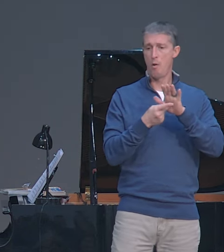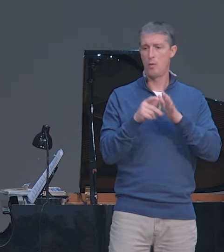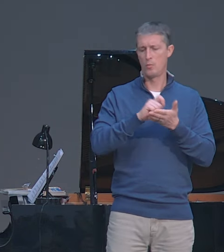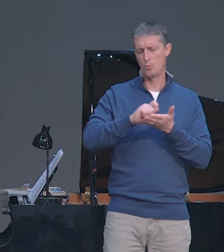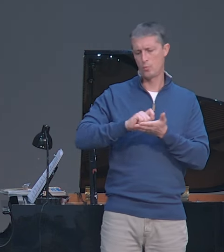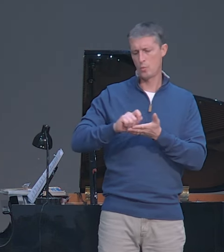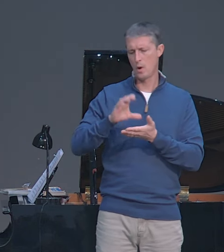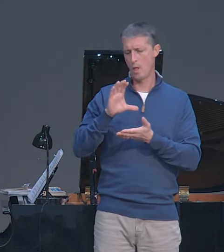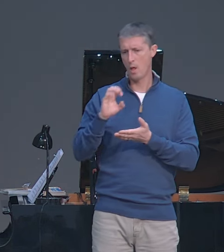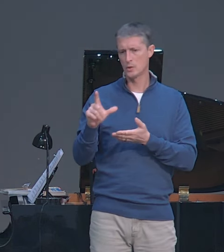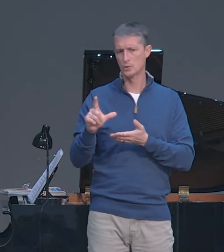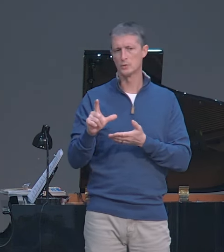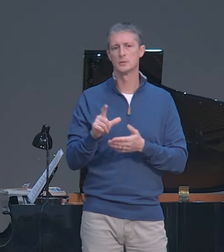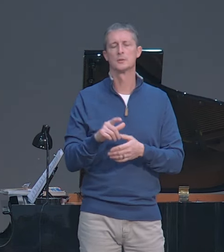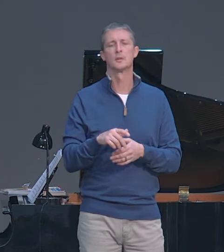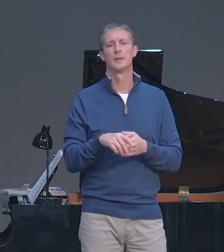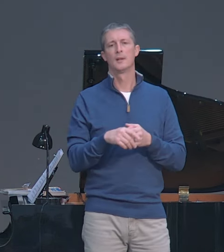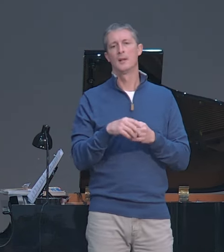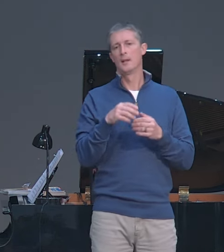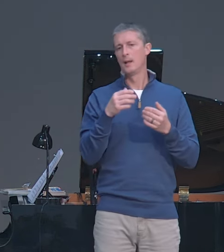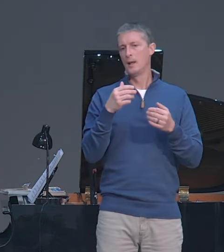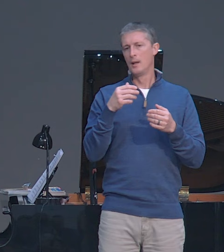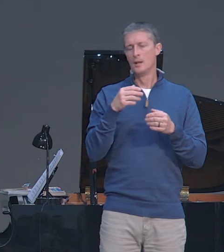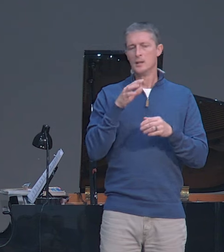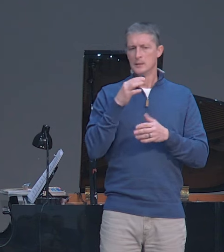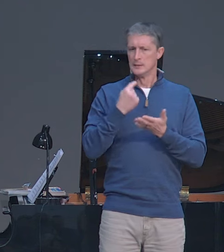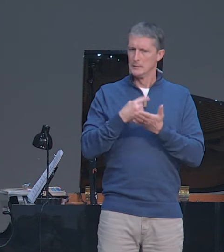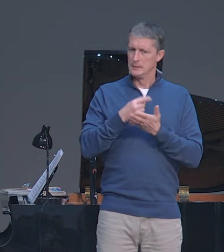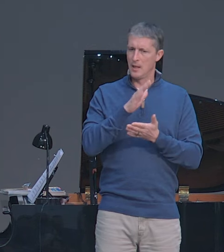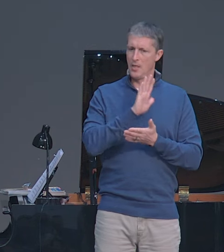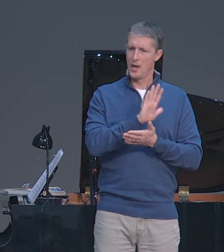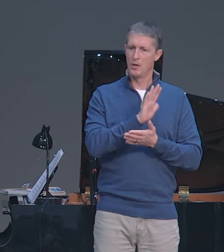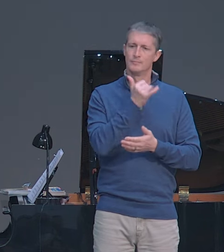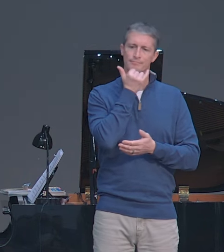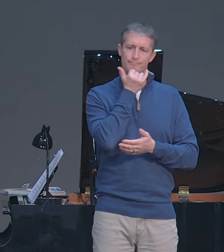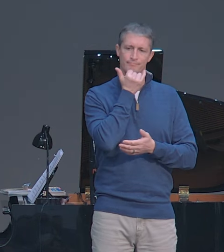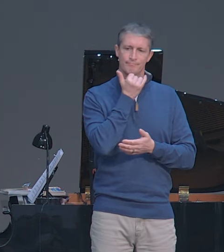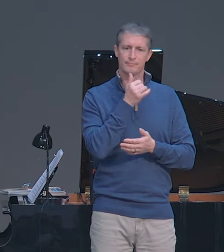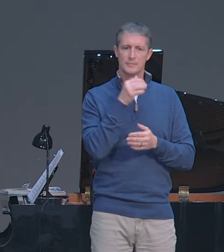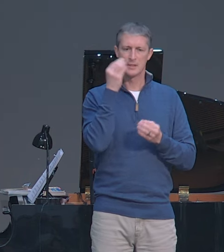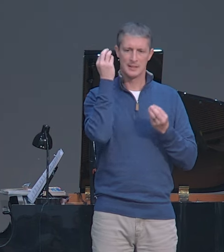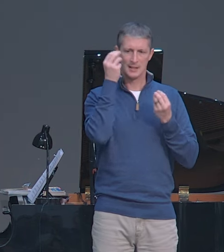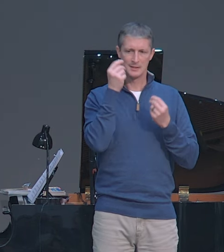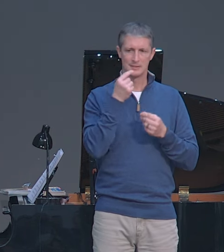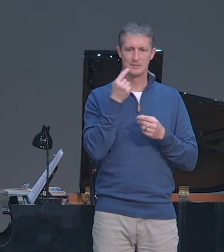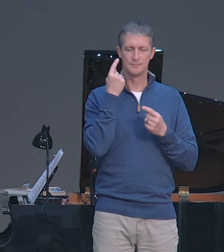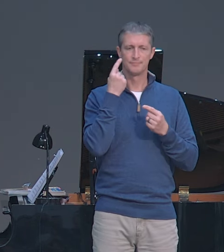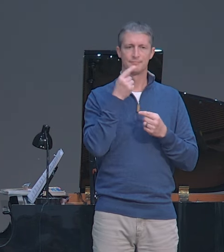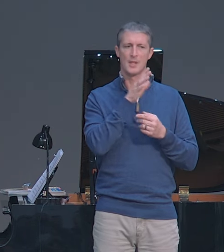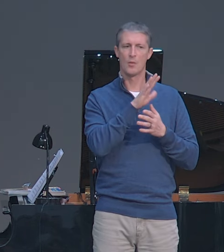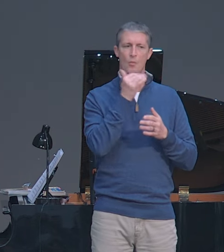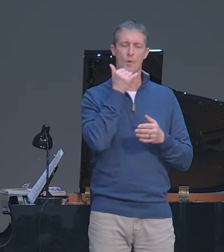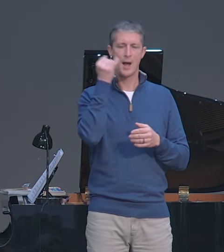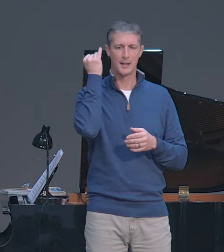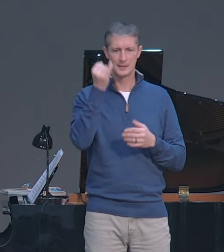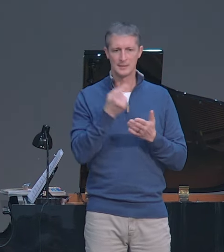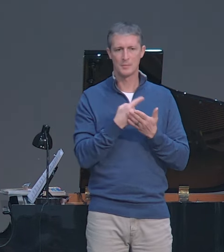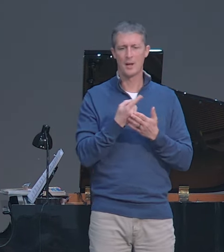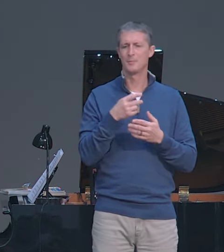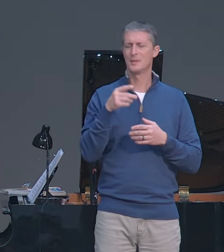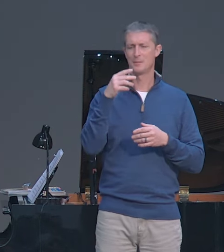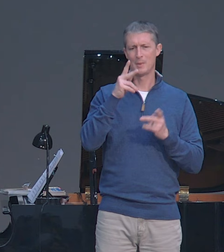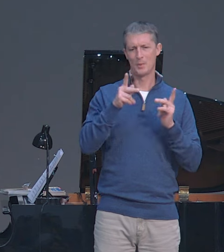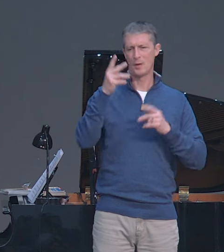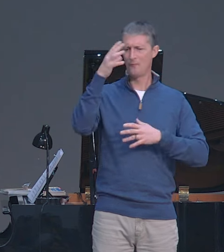Colossians was a hybrid of various philosophies. It included a mixture of pagan